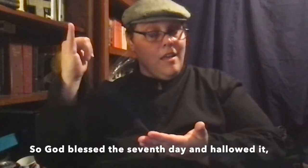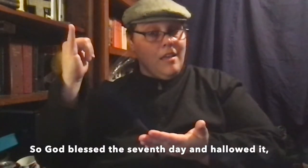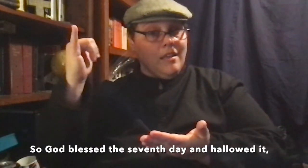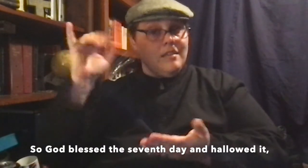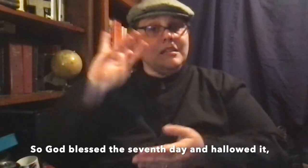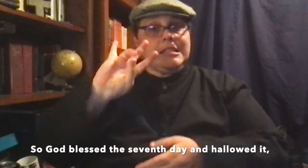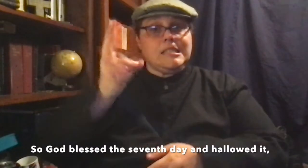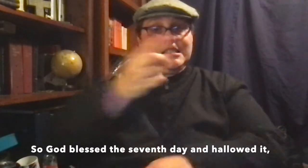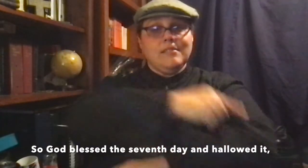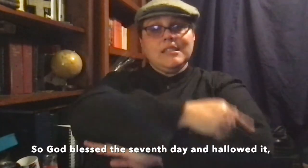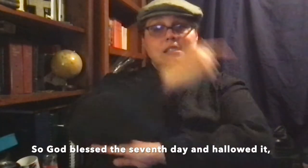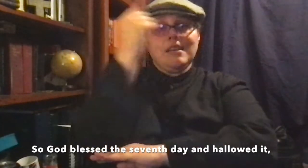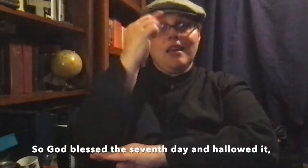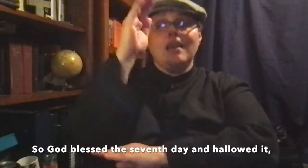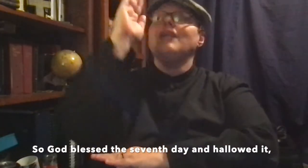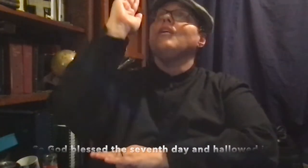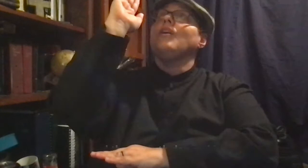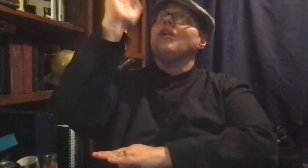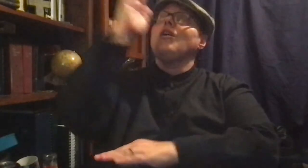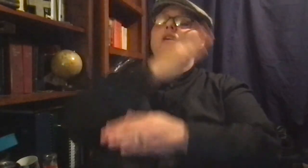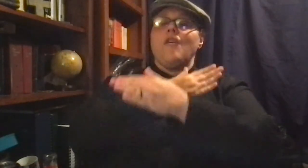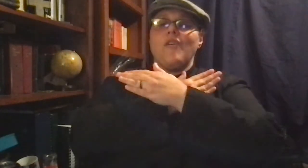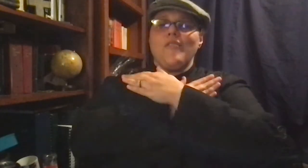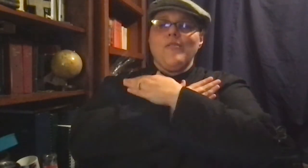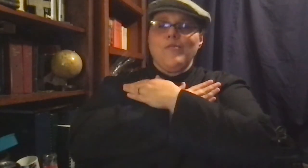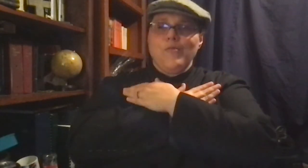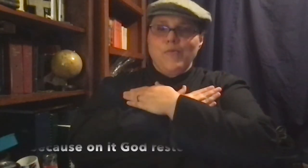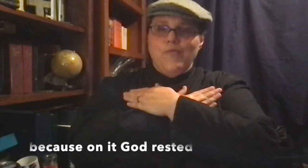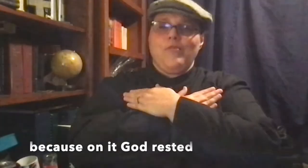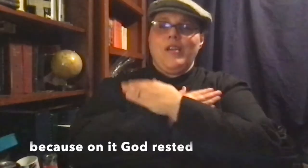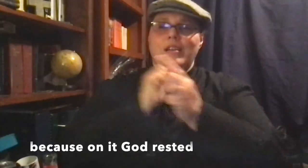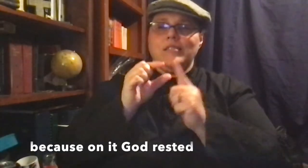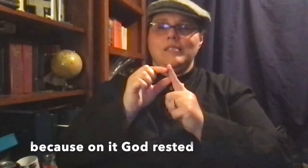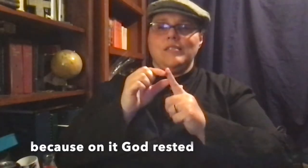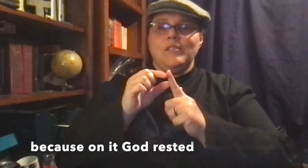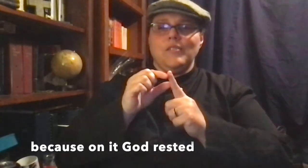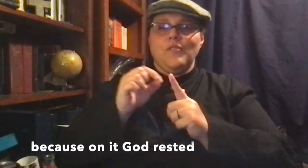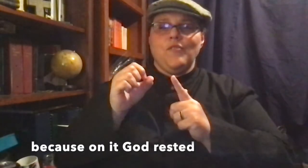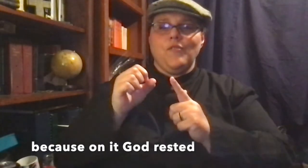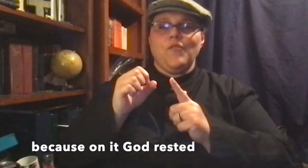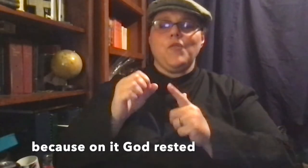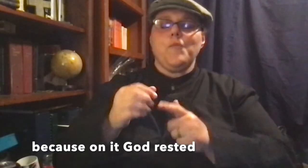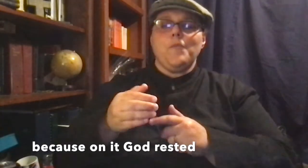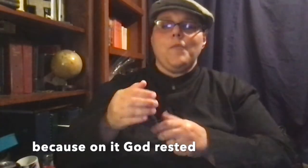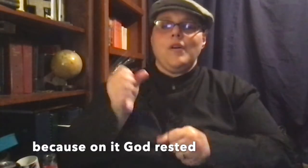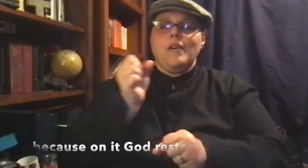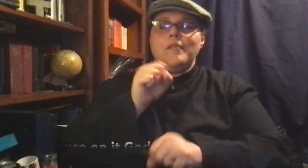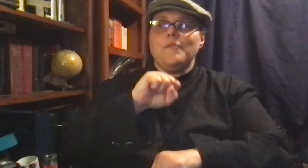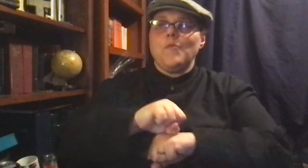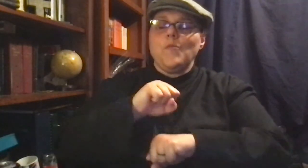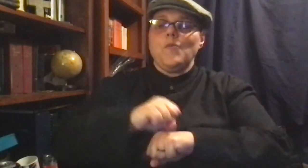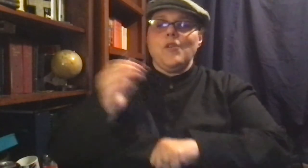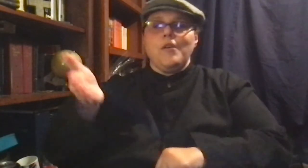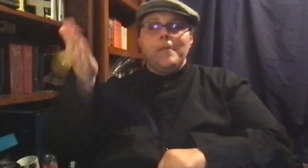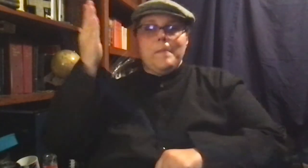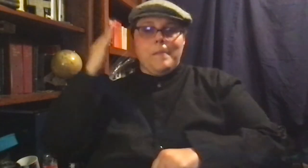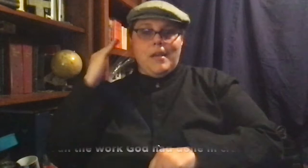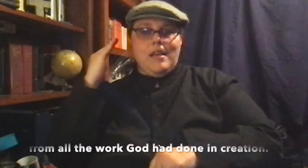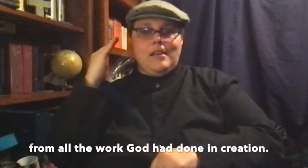So God blessed the seventh day and hallowed it, because on it God rested from all